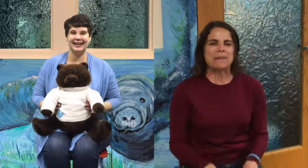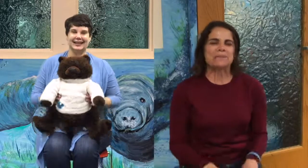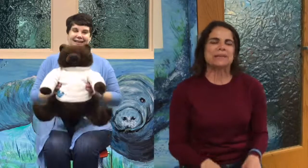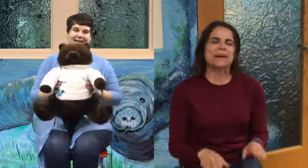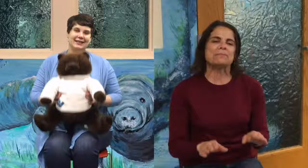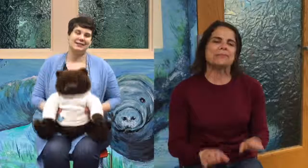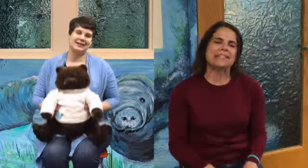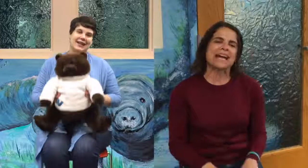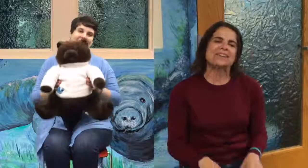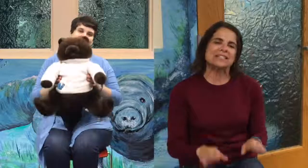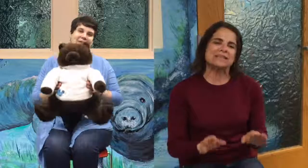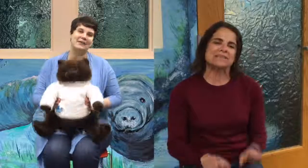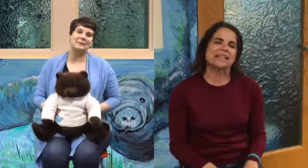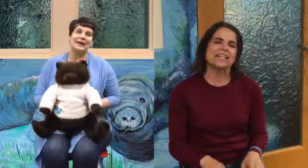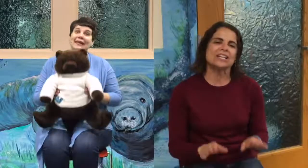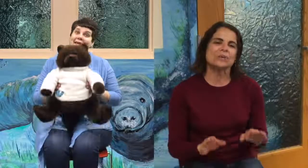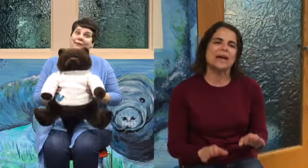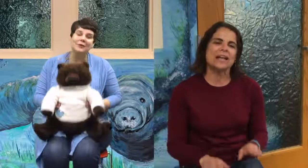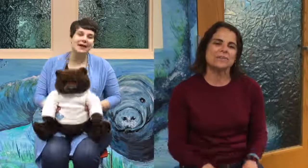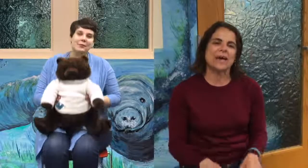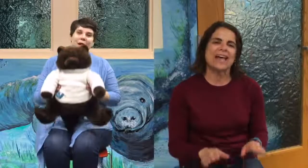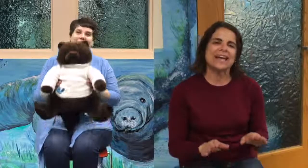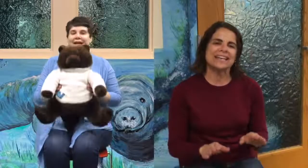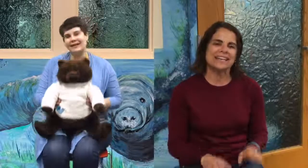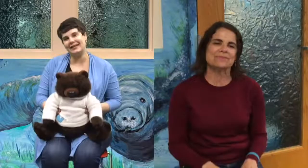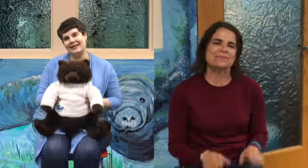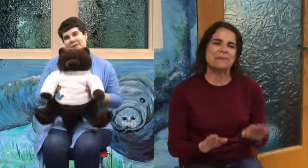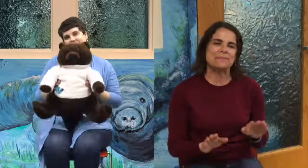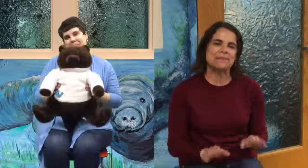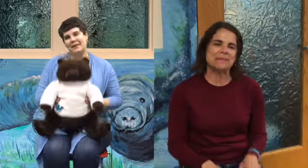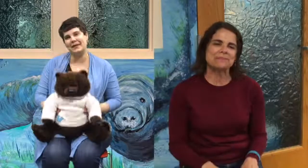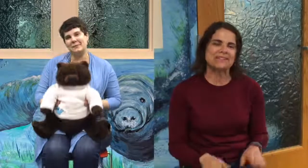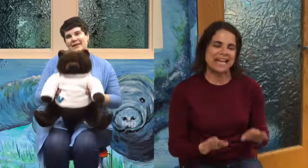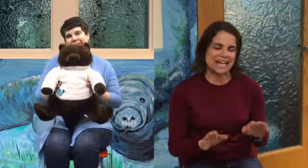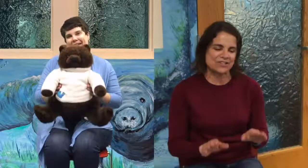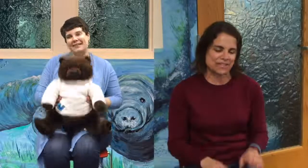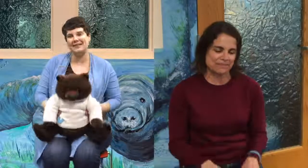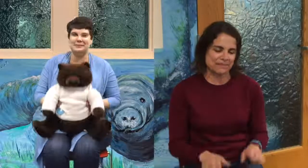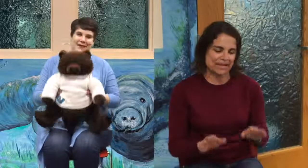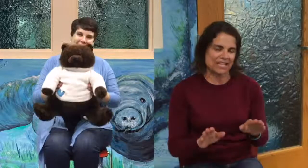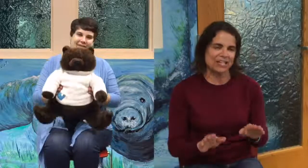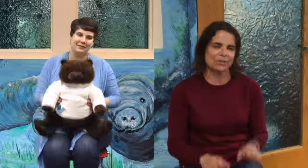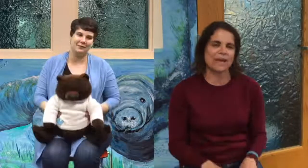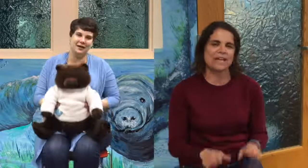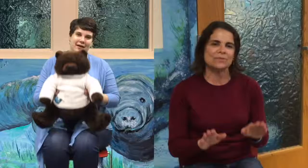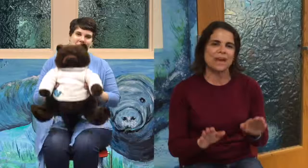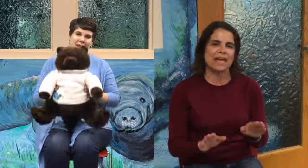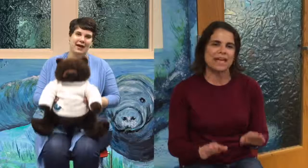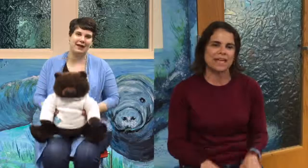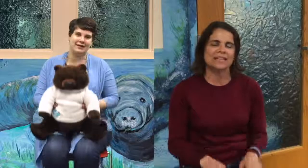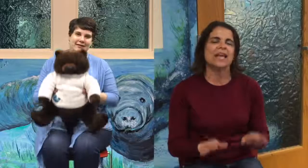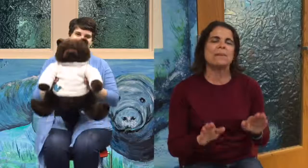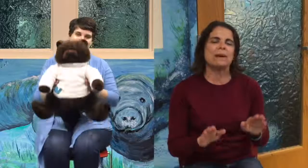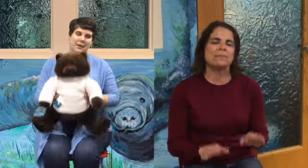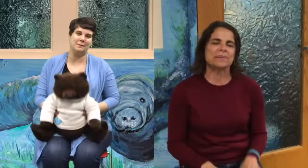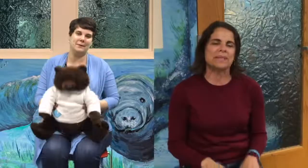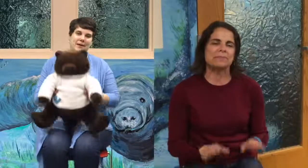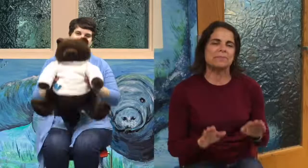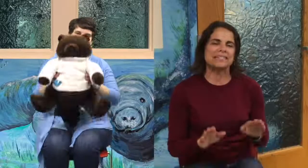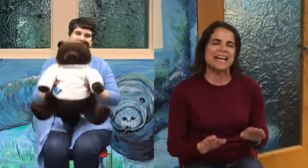Bumpin' up and down in my little red wagon. Bumpin' up and down in my little red wagon. Bumpin' up and